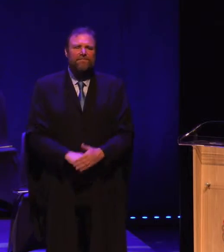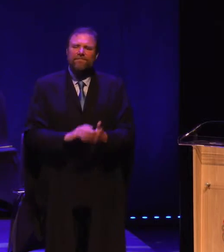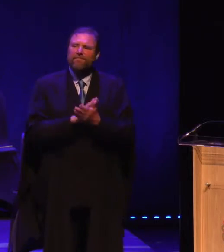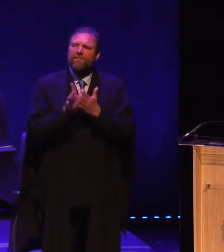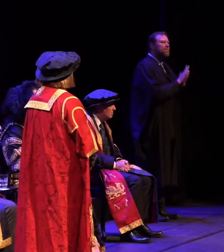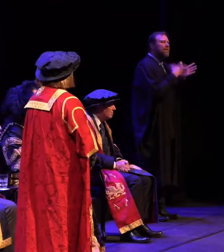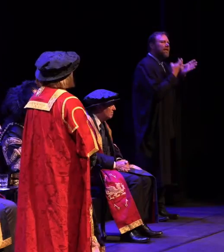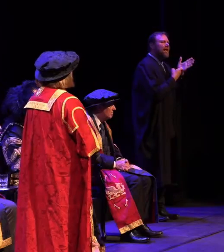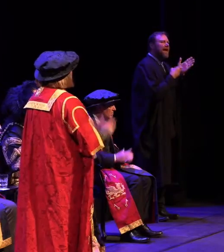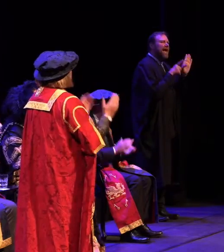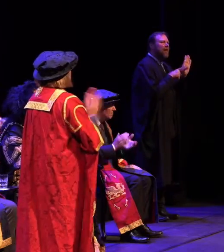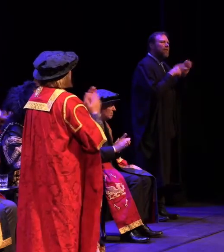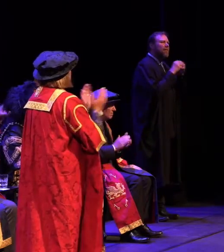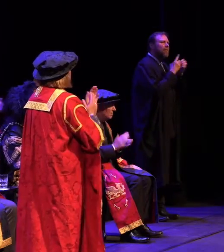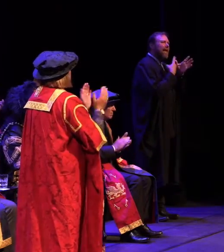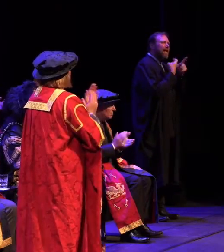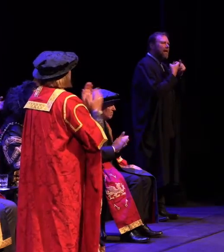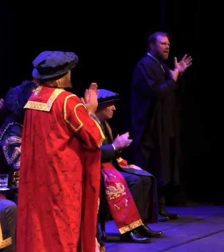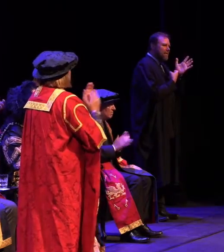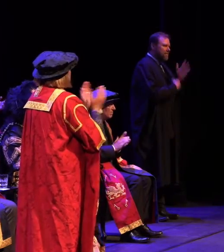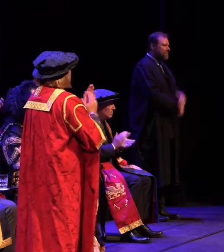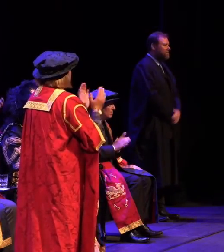Harry Baker.